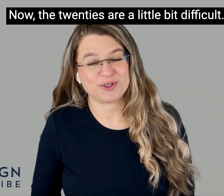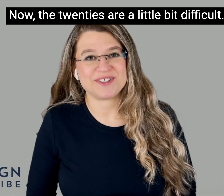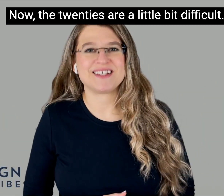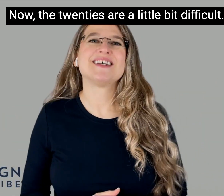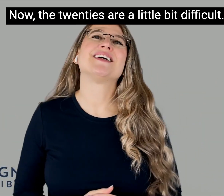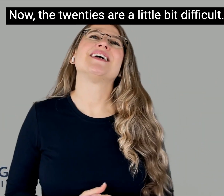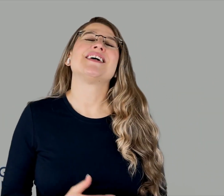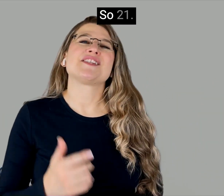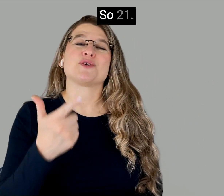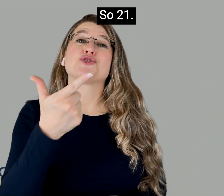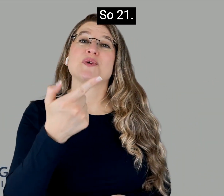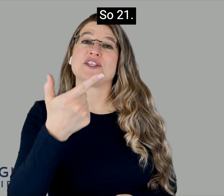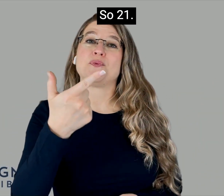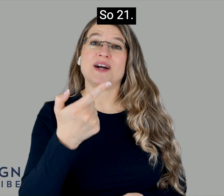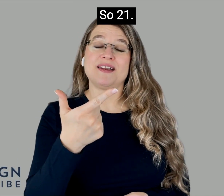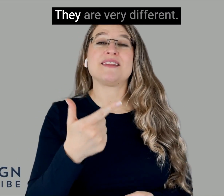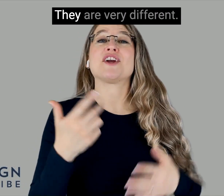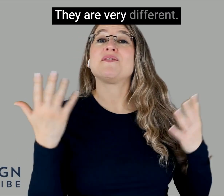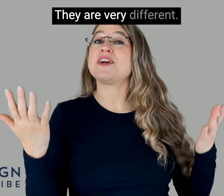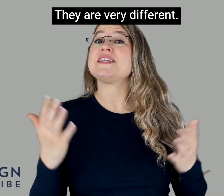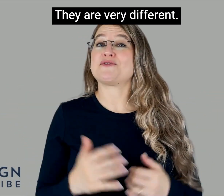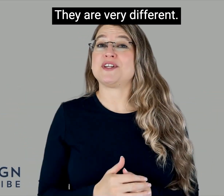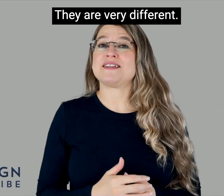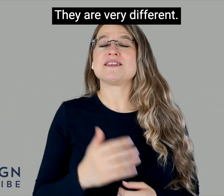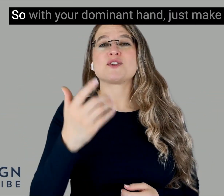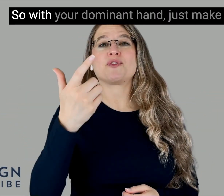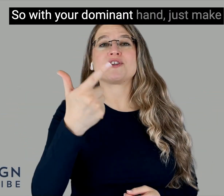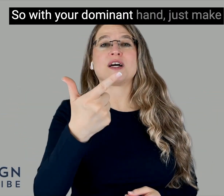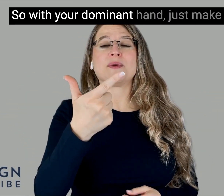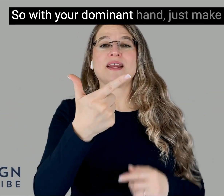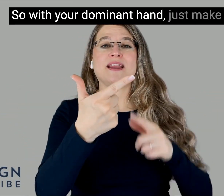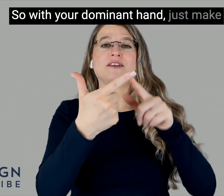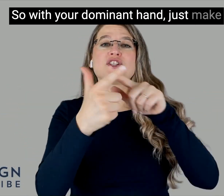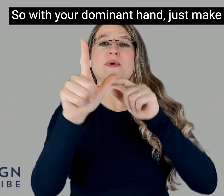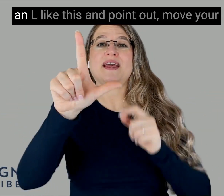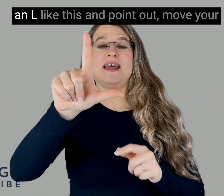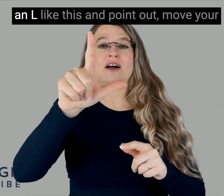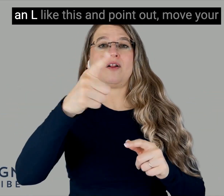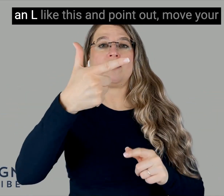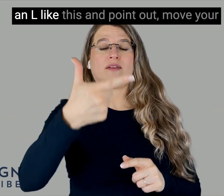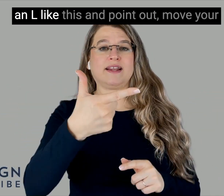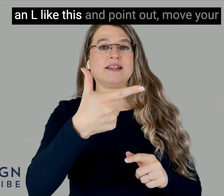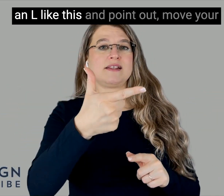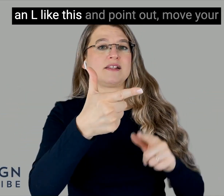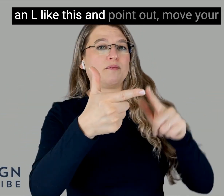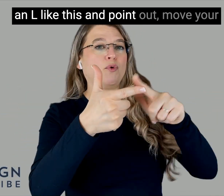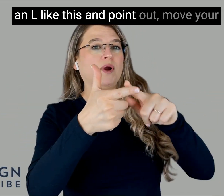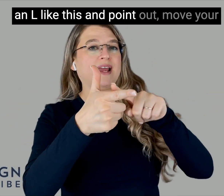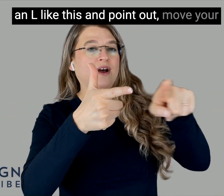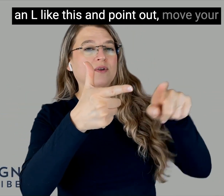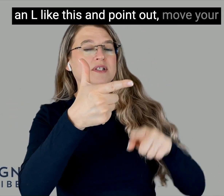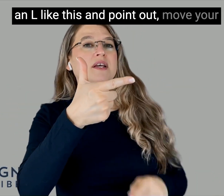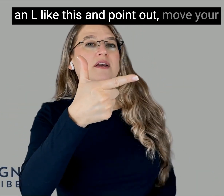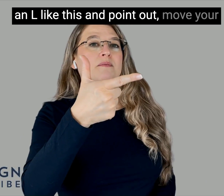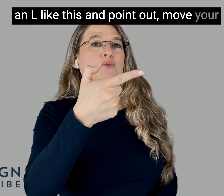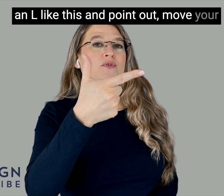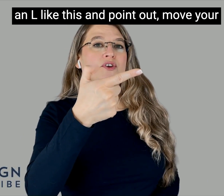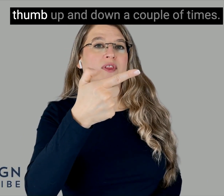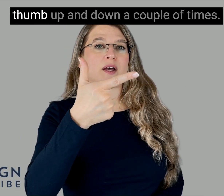difficult. So 21, they are very different. So with your dominant hand, just make an L like this and point out, move your thumb up